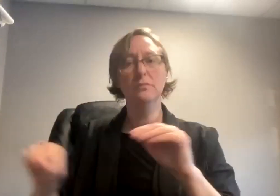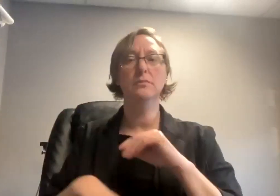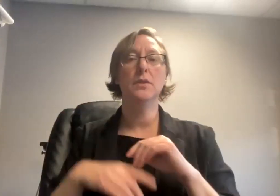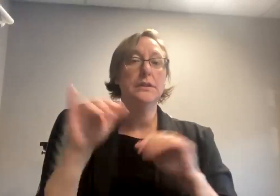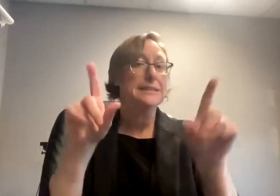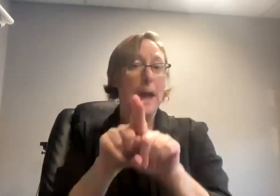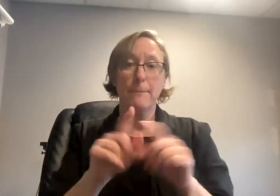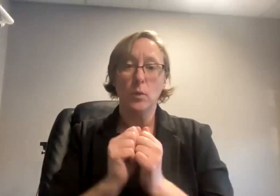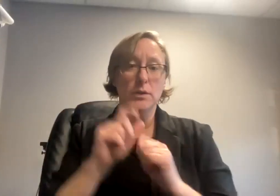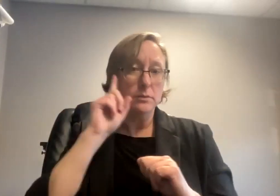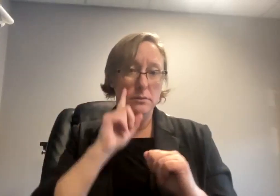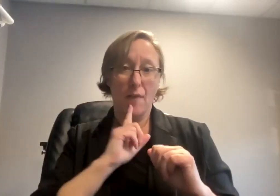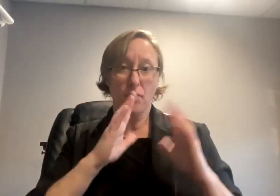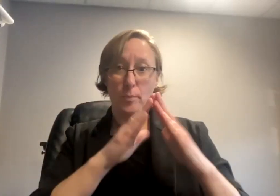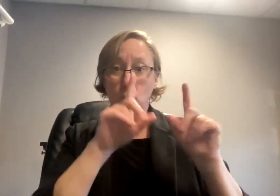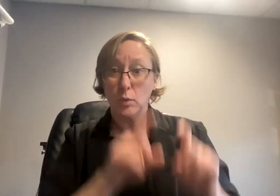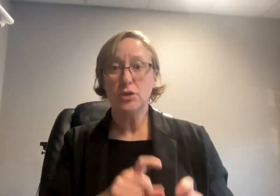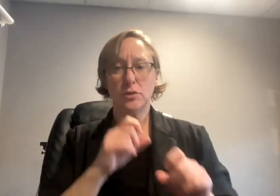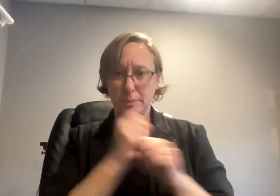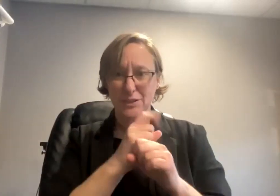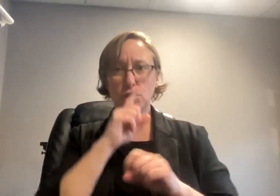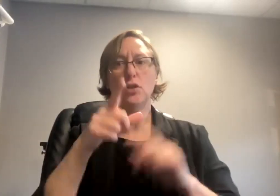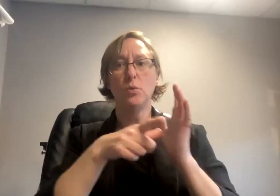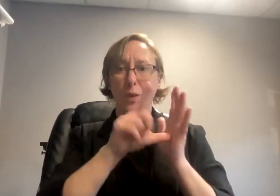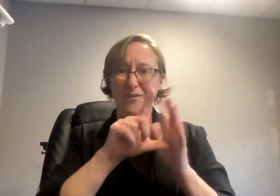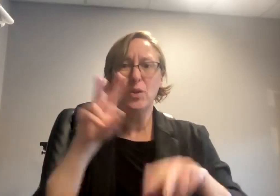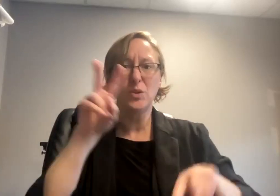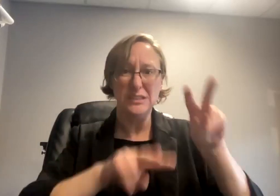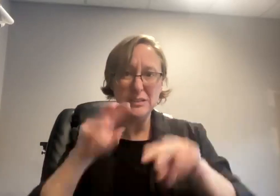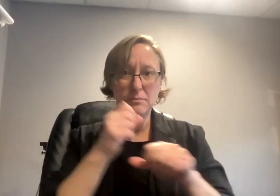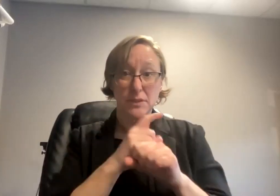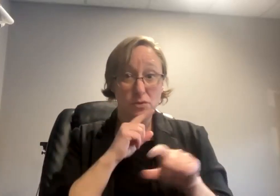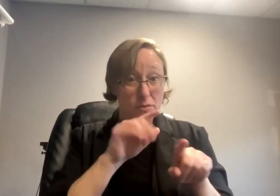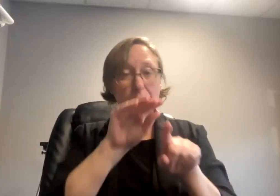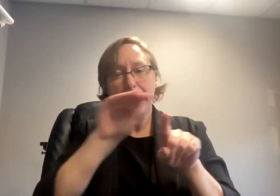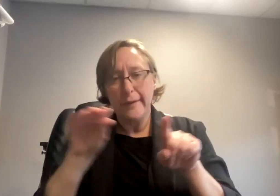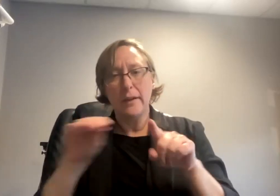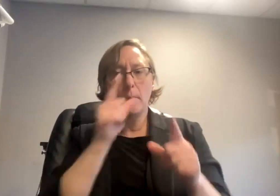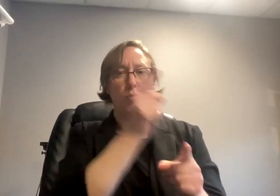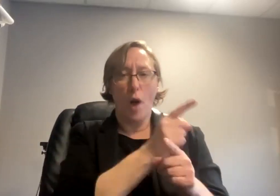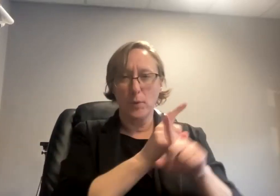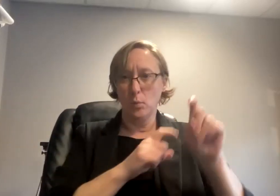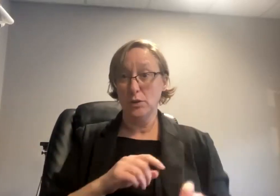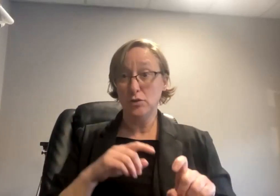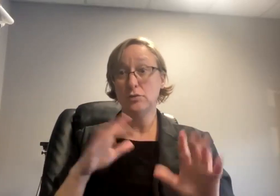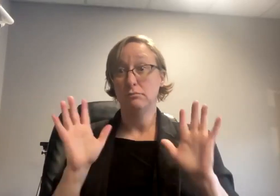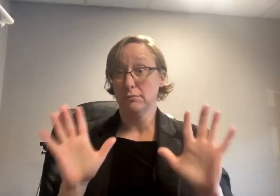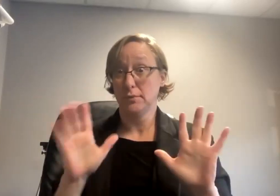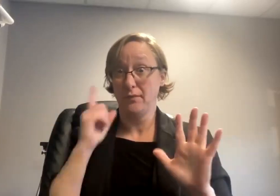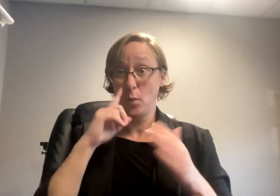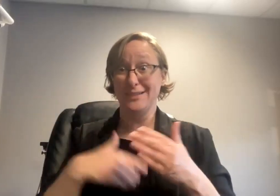deletions, save them, of course, put them in a separate folder. And the same with the questions for the deaf consumers. We need to review